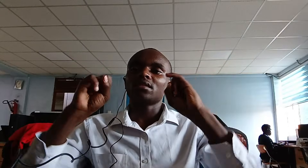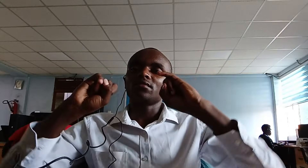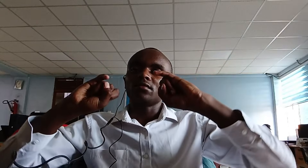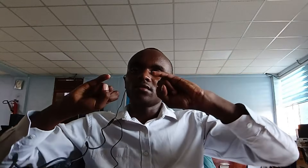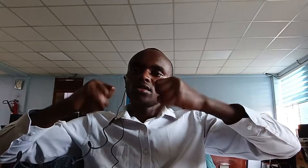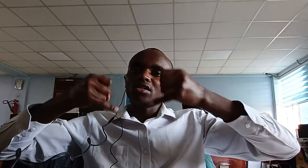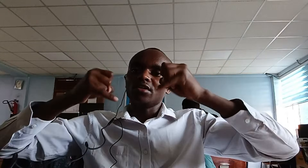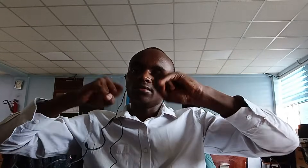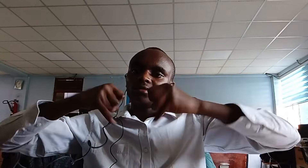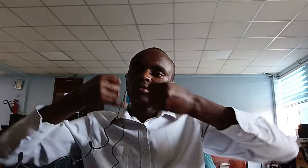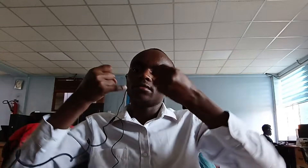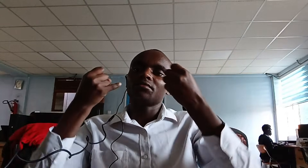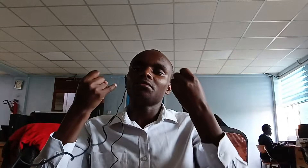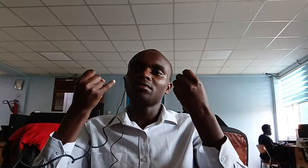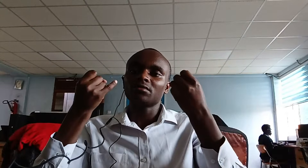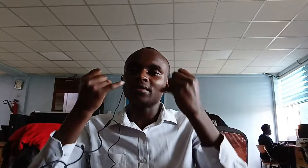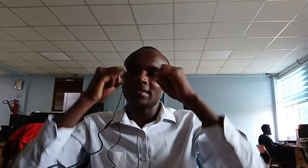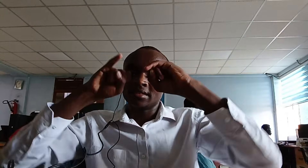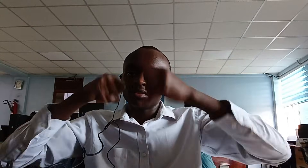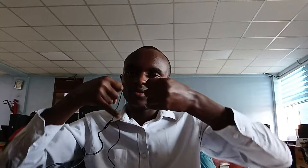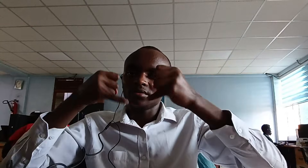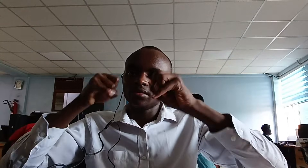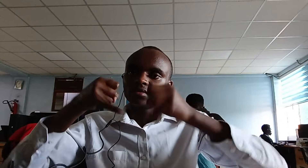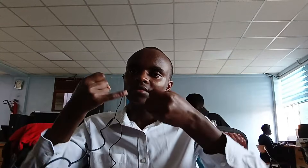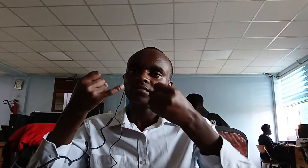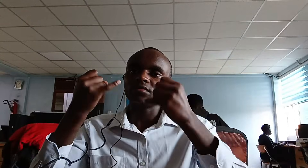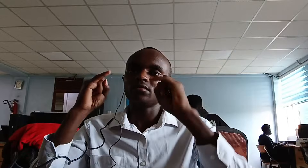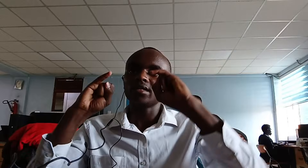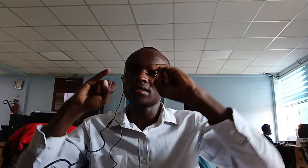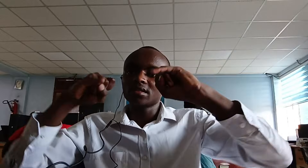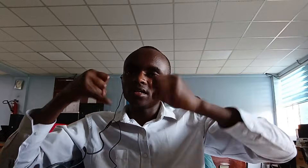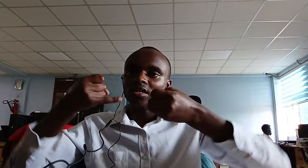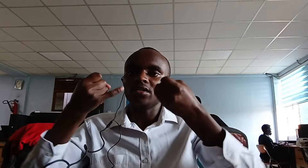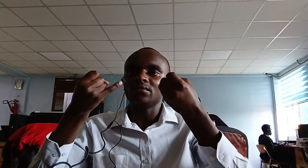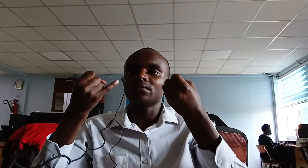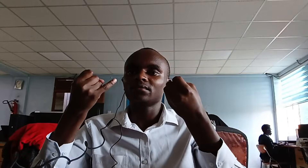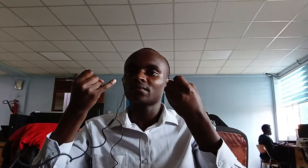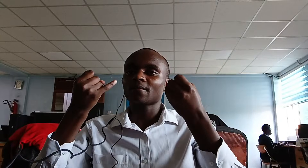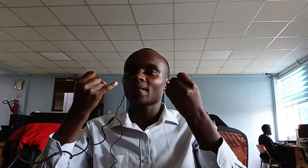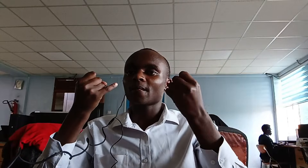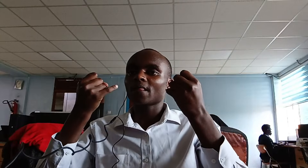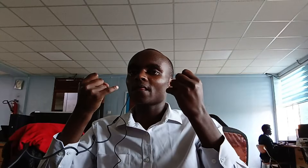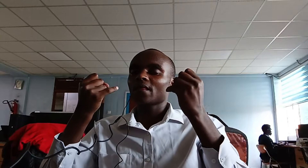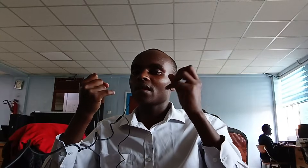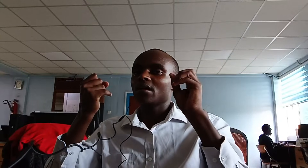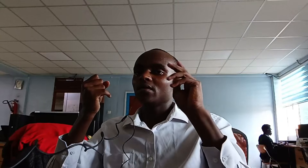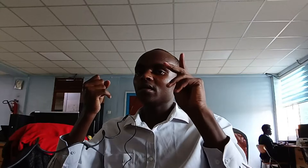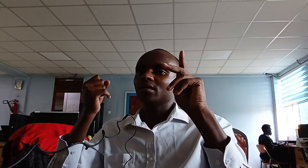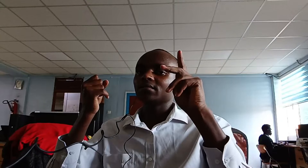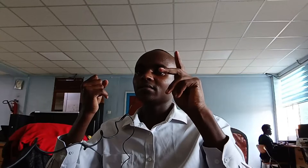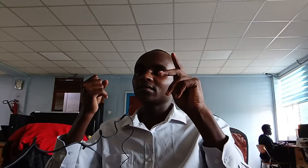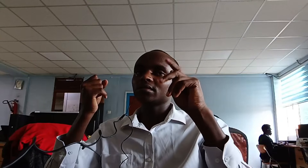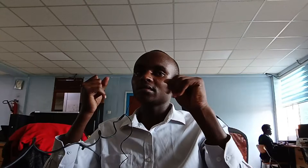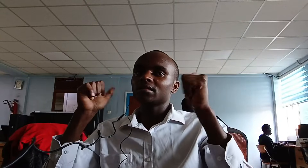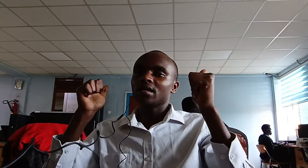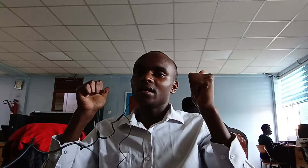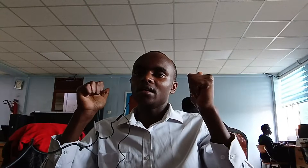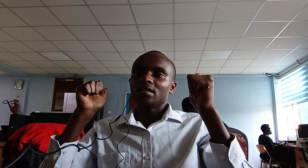for news. If you do it twice, it's news. If you do once, new. Okay,